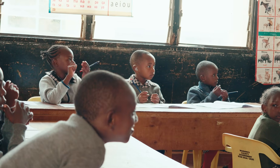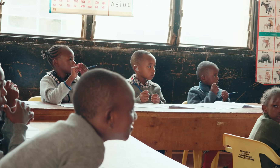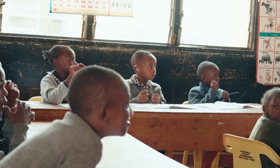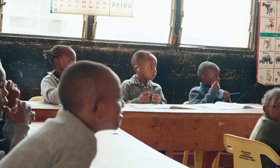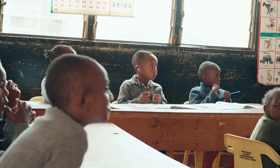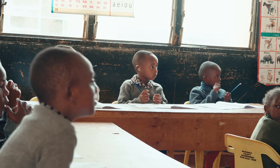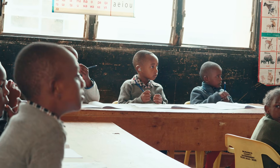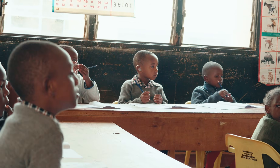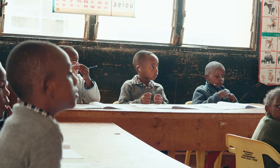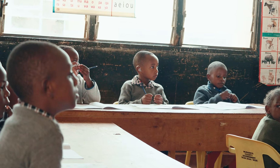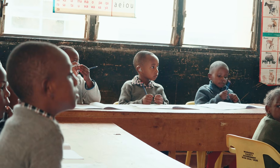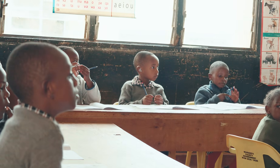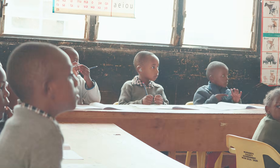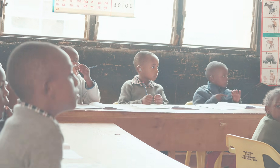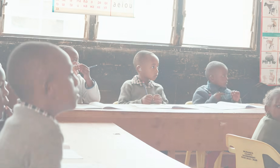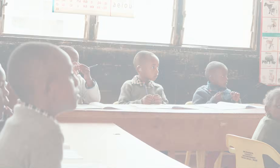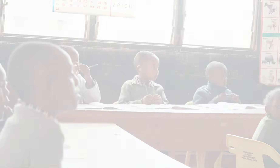do, we believe language